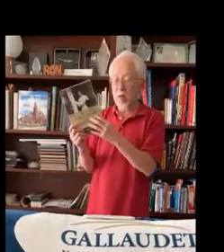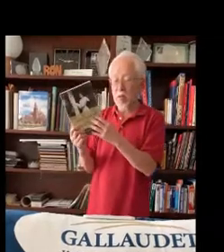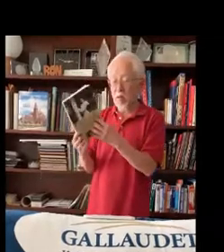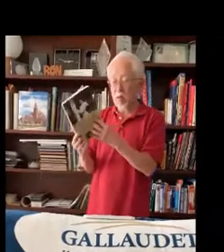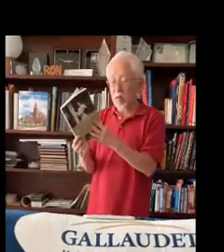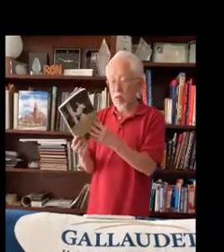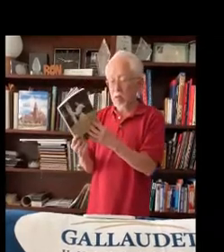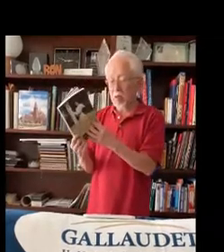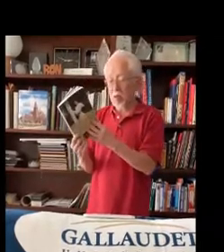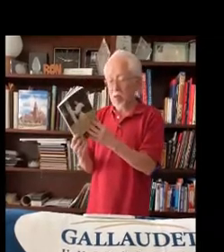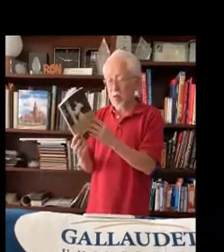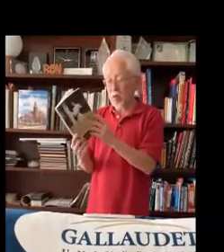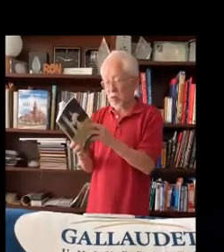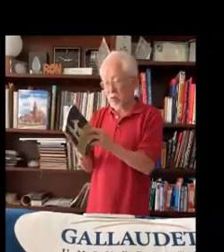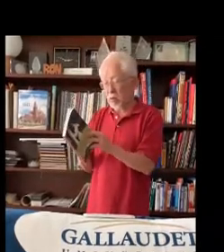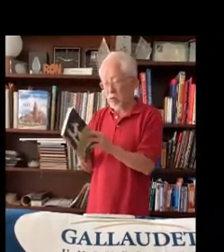And that's the book I wrote.